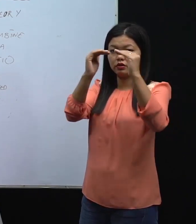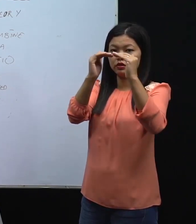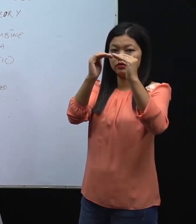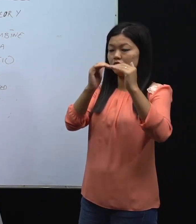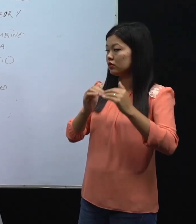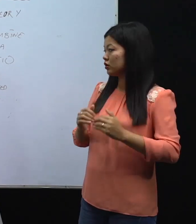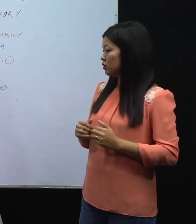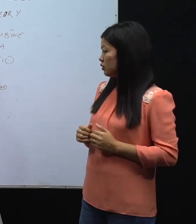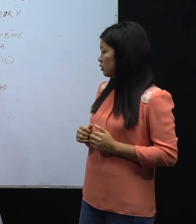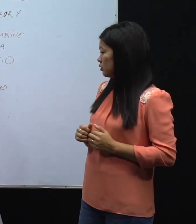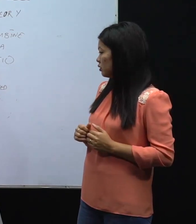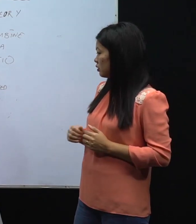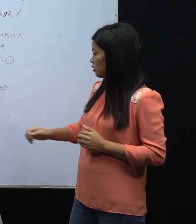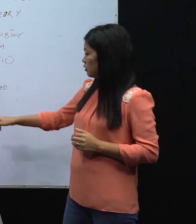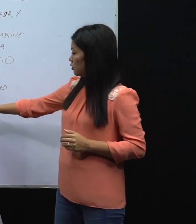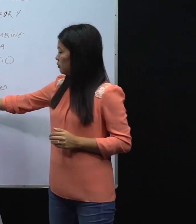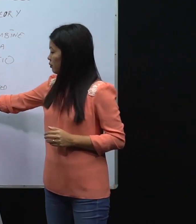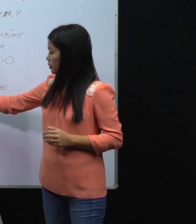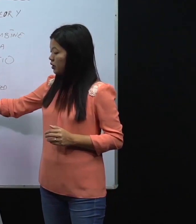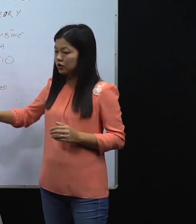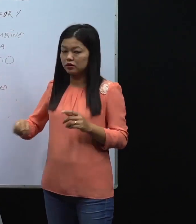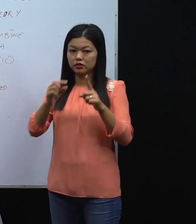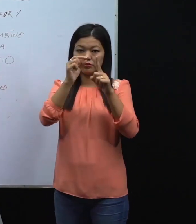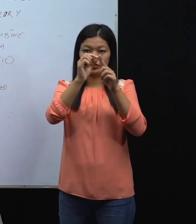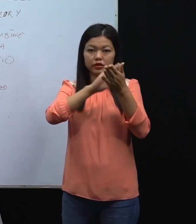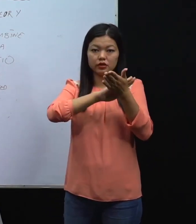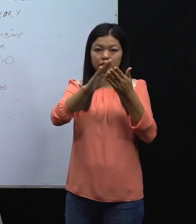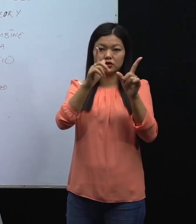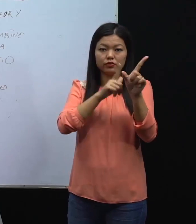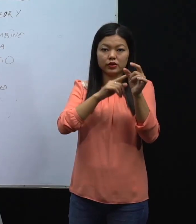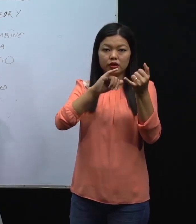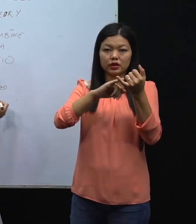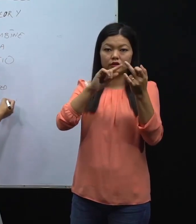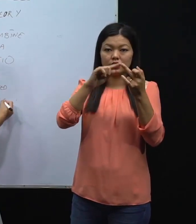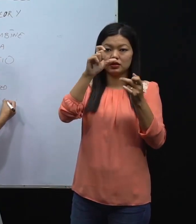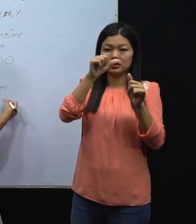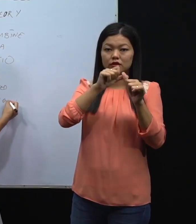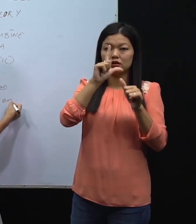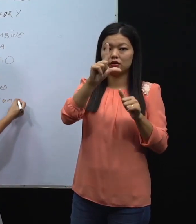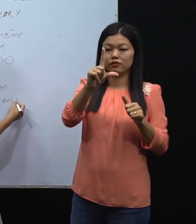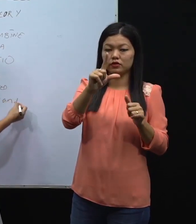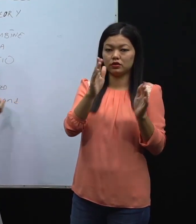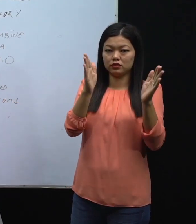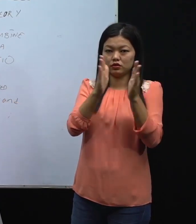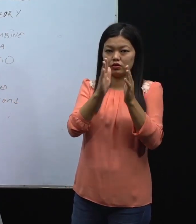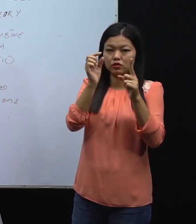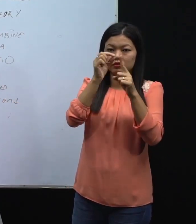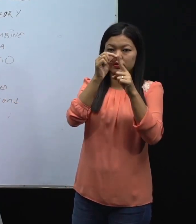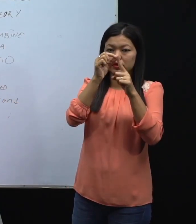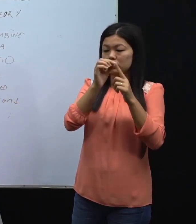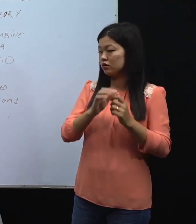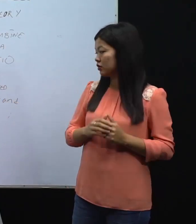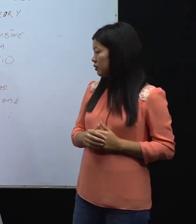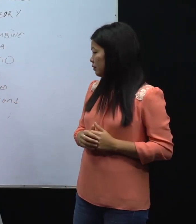So yes, this P is for physical, okay? Just to save time, I'm just writing P and chemical